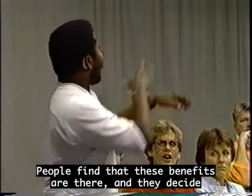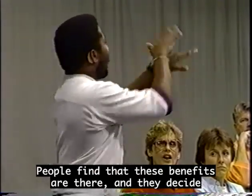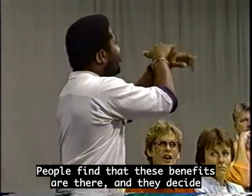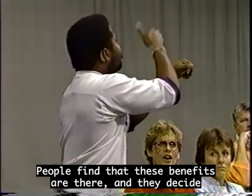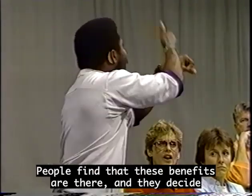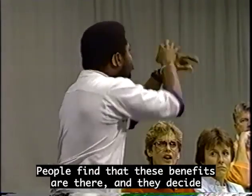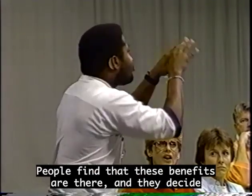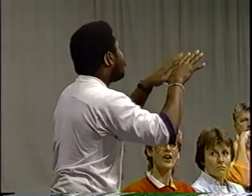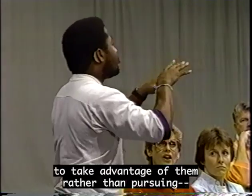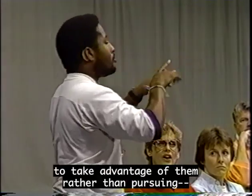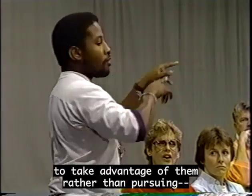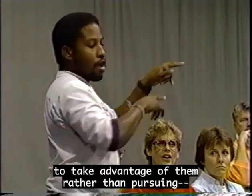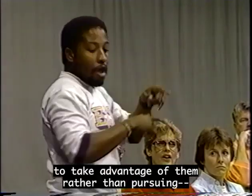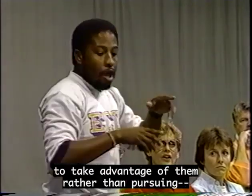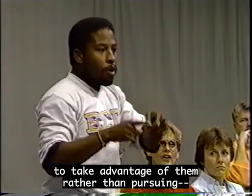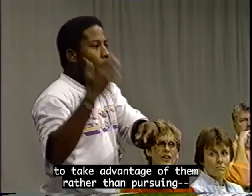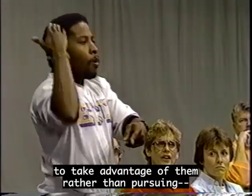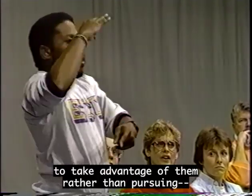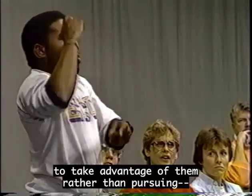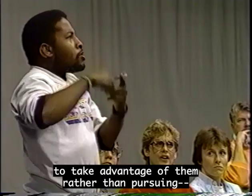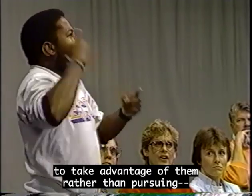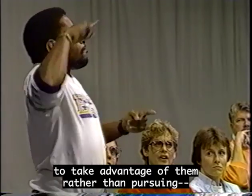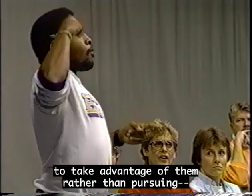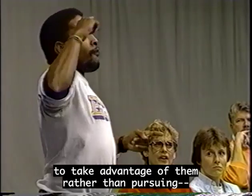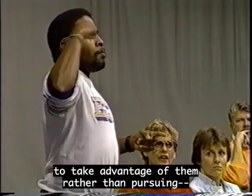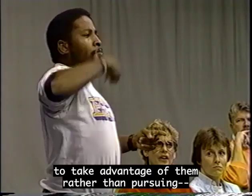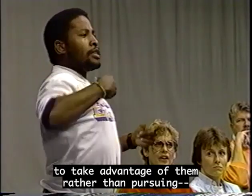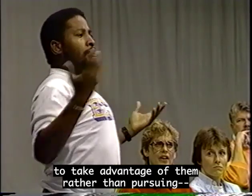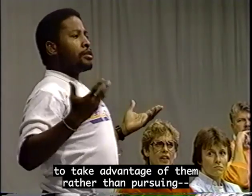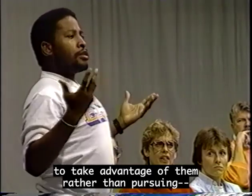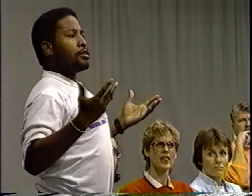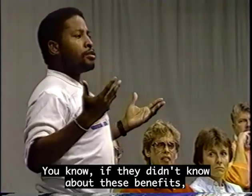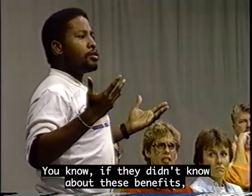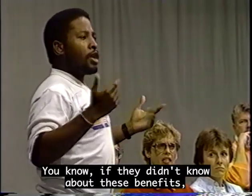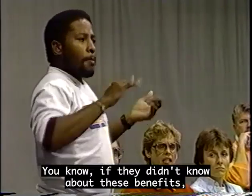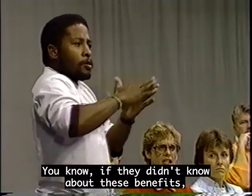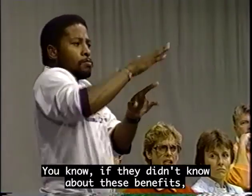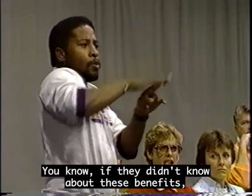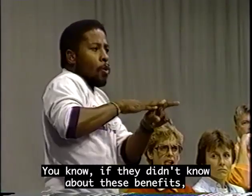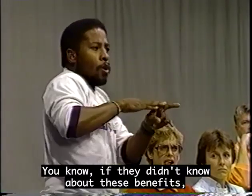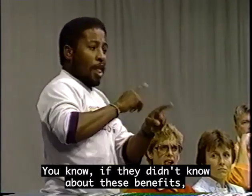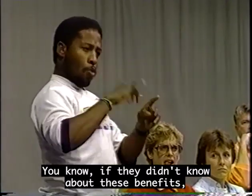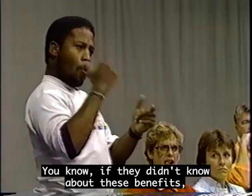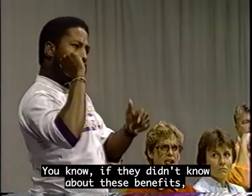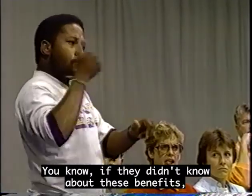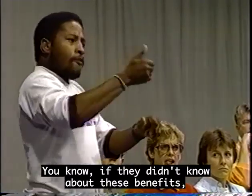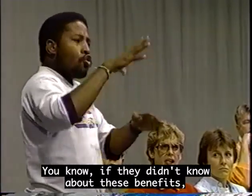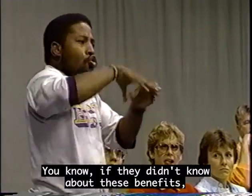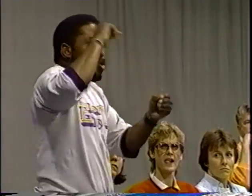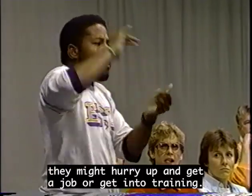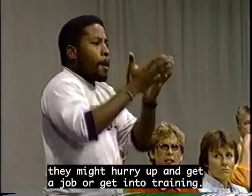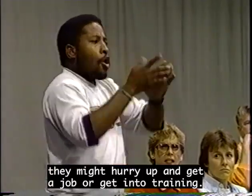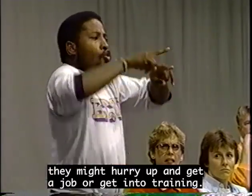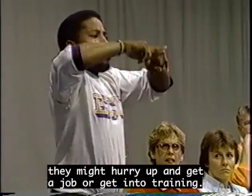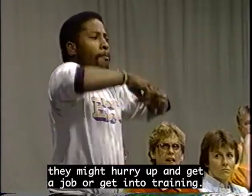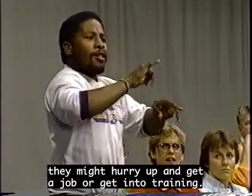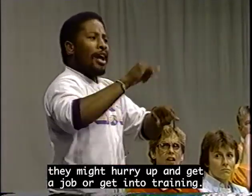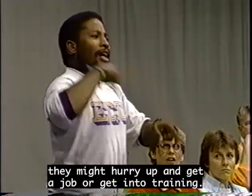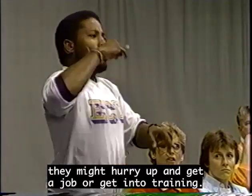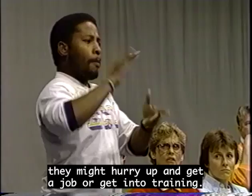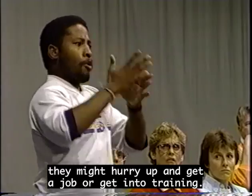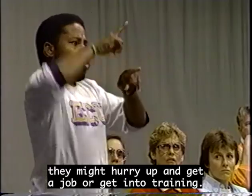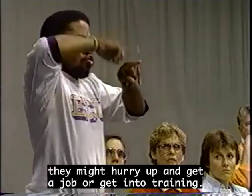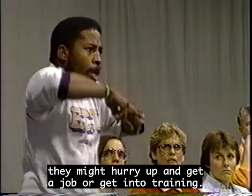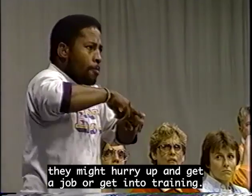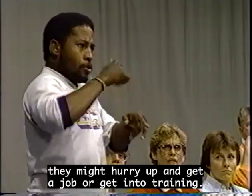there and they decide to take advantage of them rather than pursuing, if they didn't know about these benefits, they might hurry